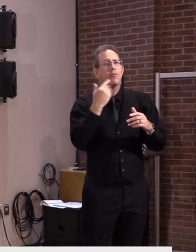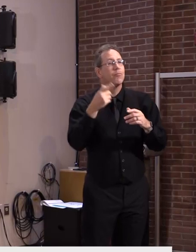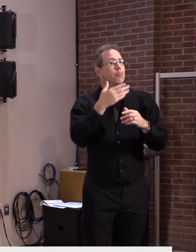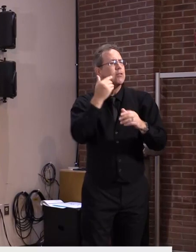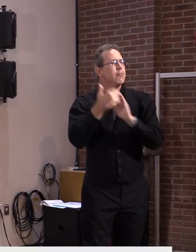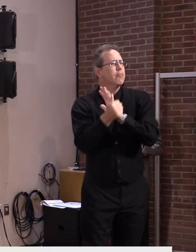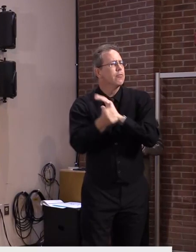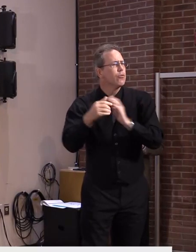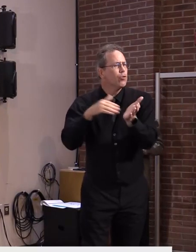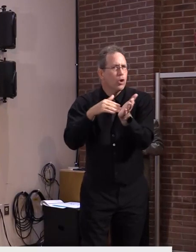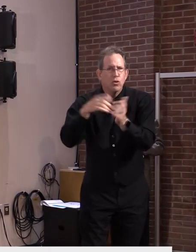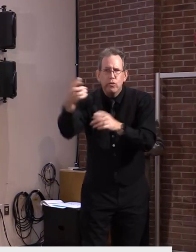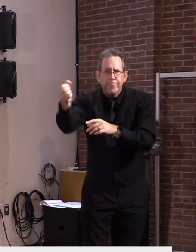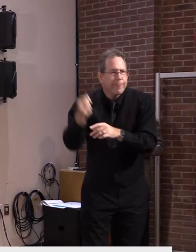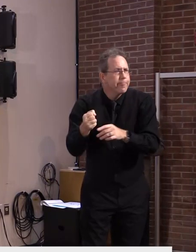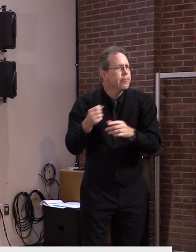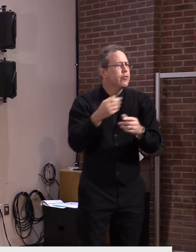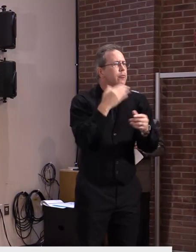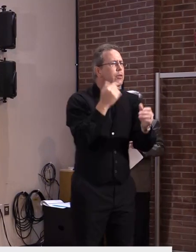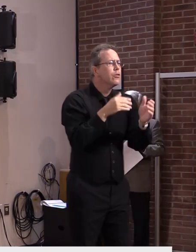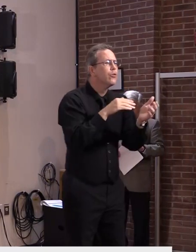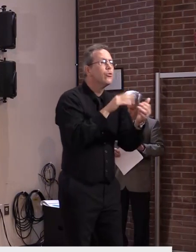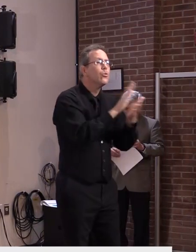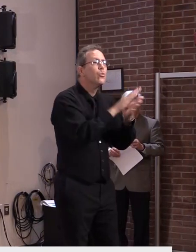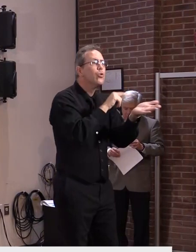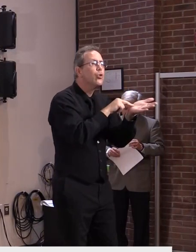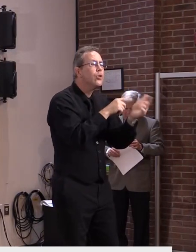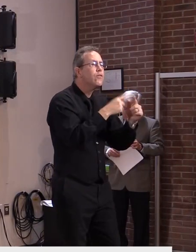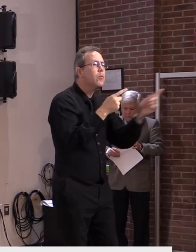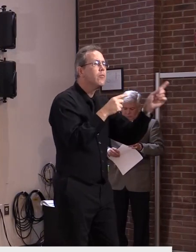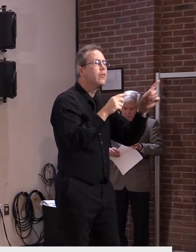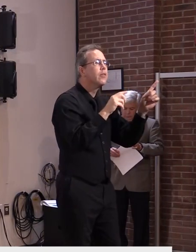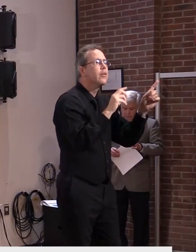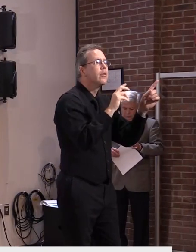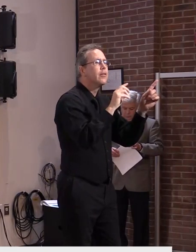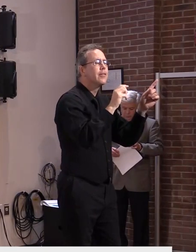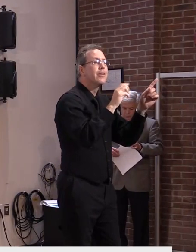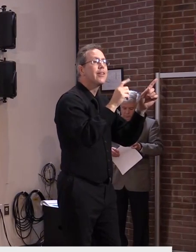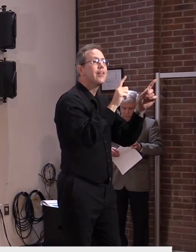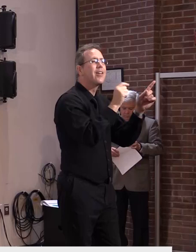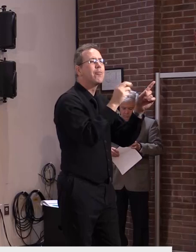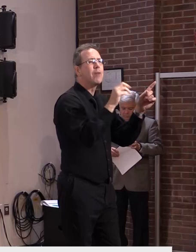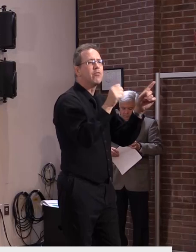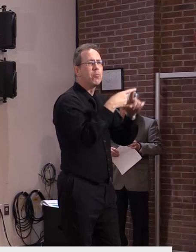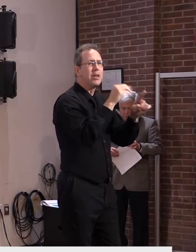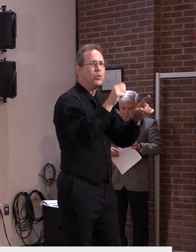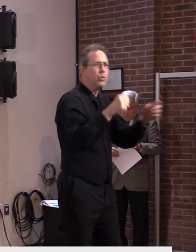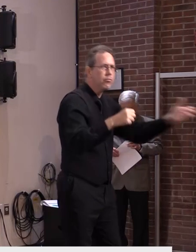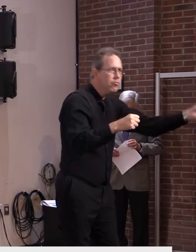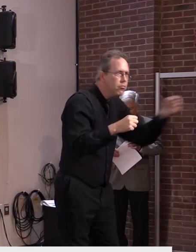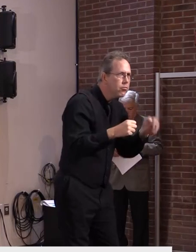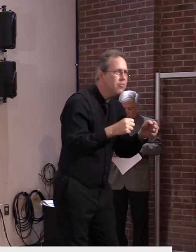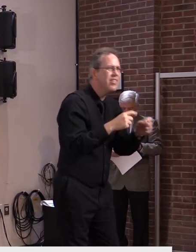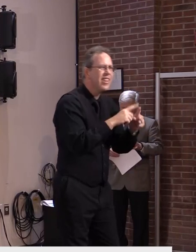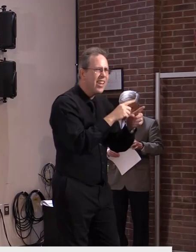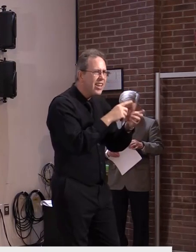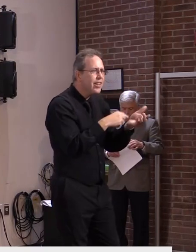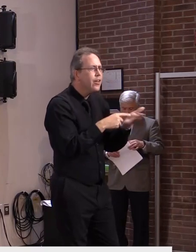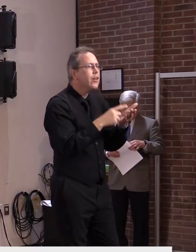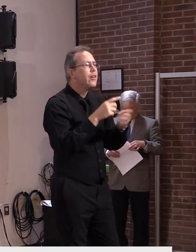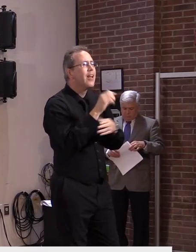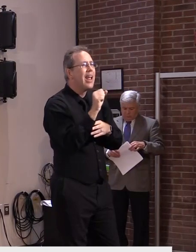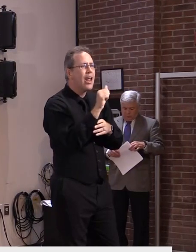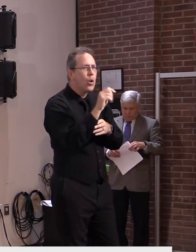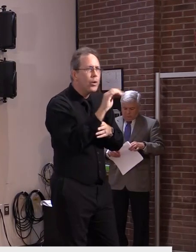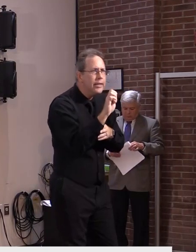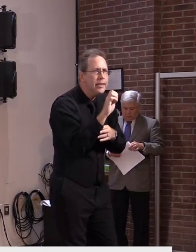from Lexington Public Schools in Massachusetts, and some of our team at the AOE. We also followed up, had an additional webinar on